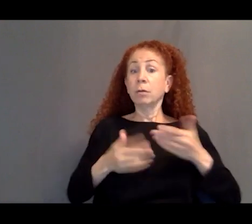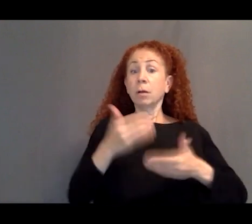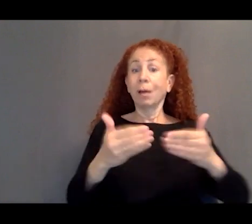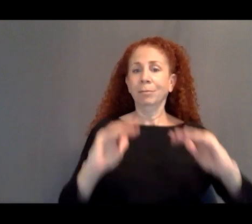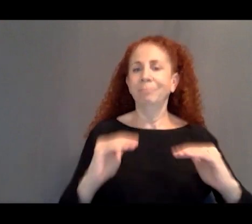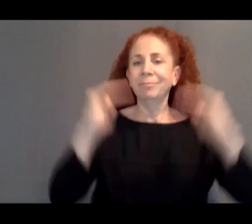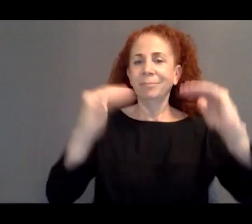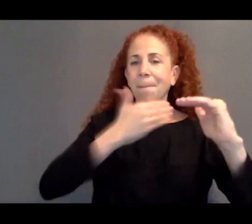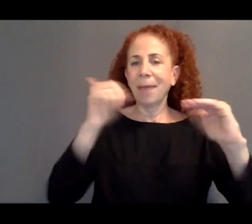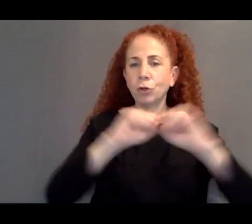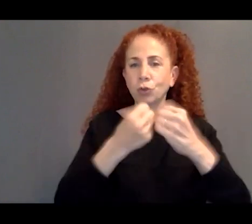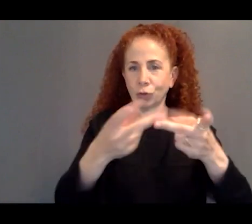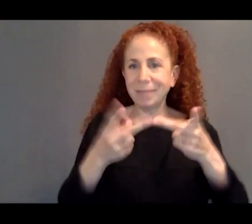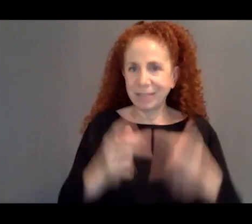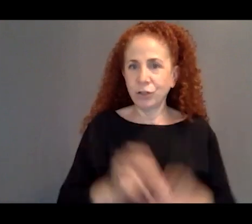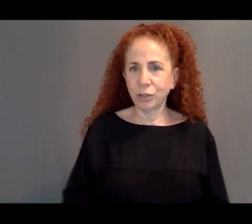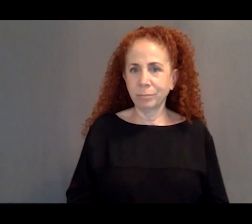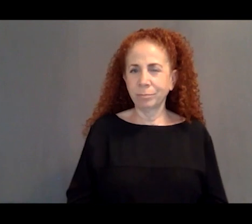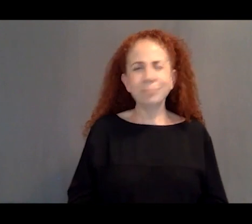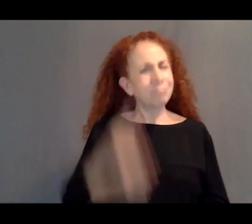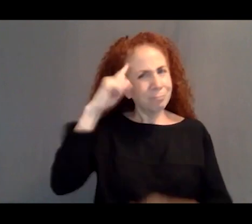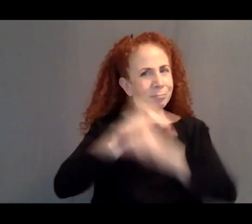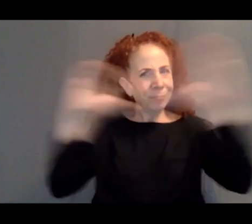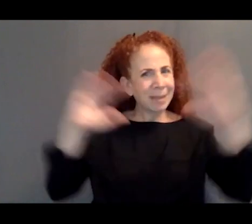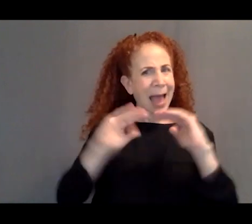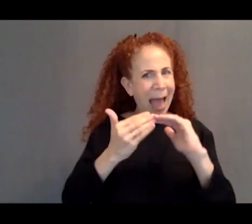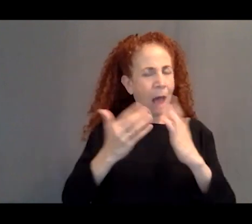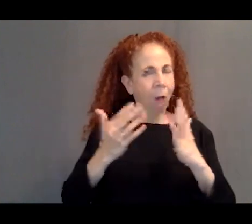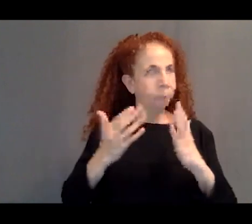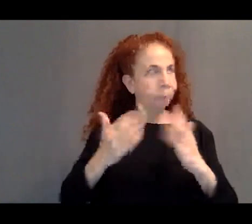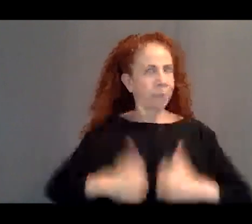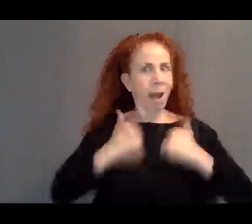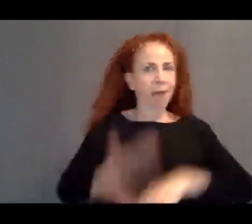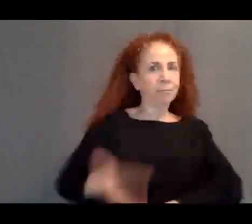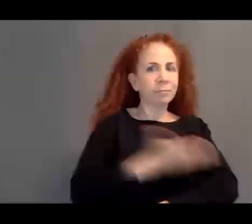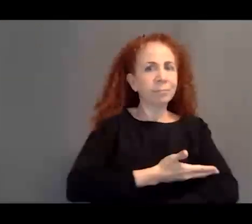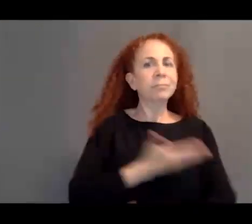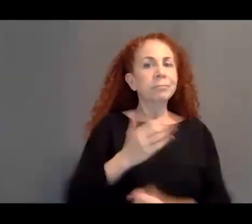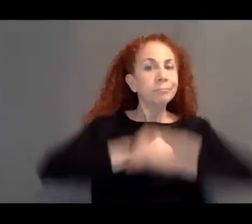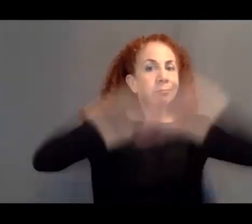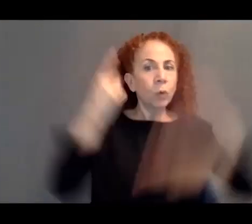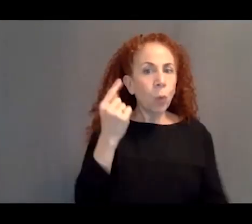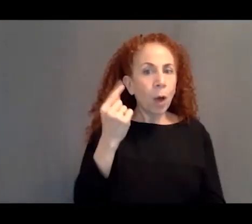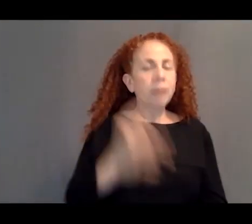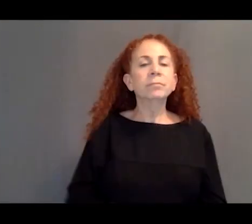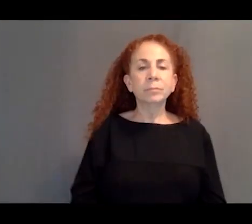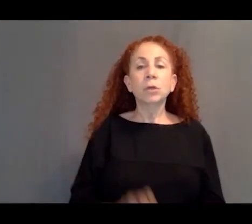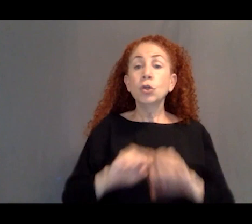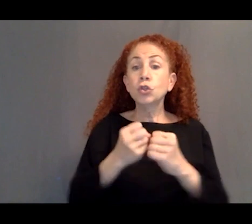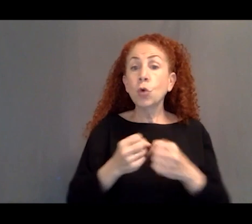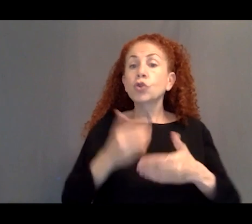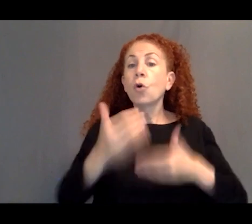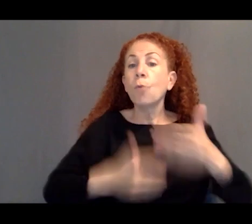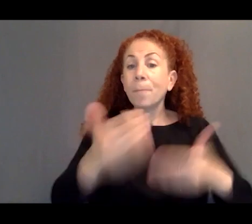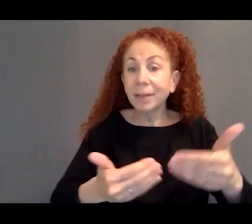one. This is how we generally think about getting ahead in our society. Social mobility is often